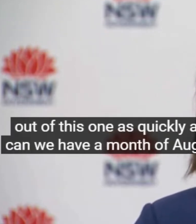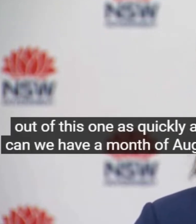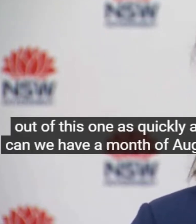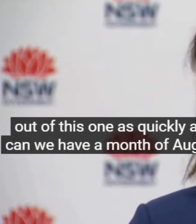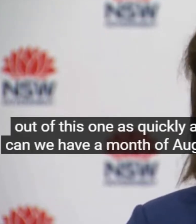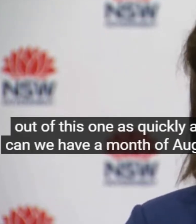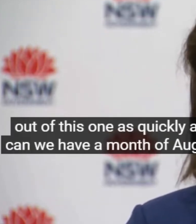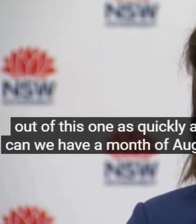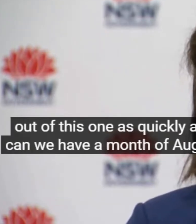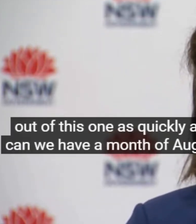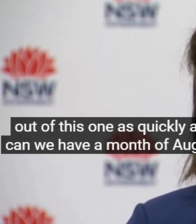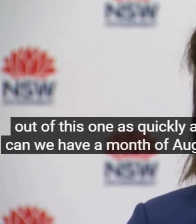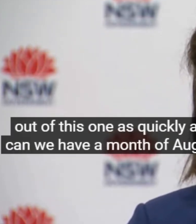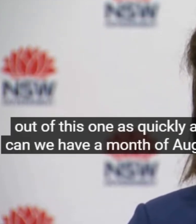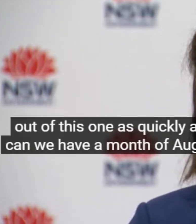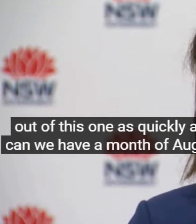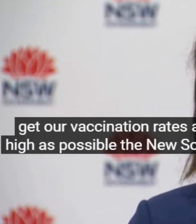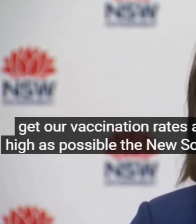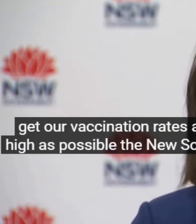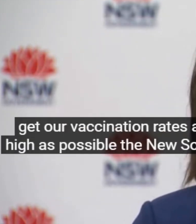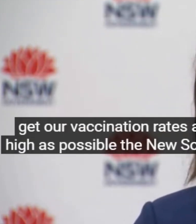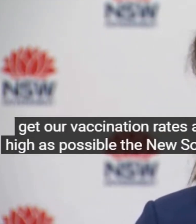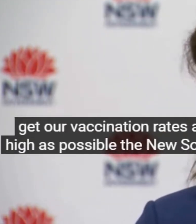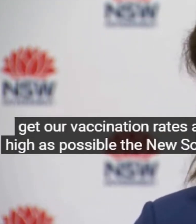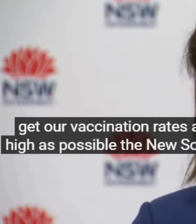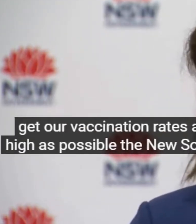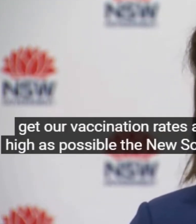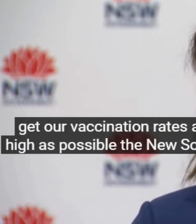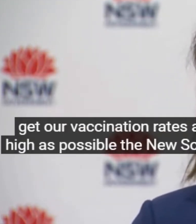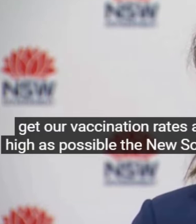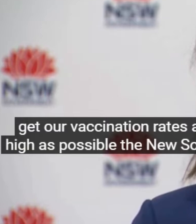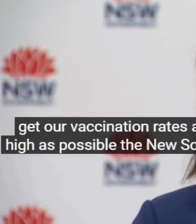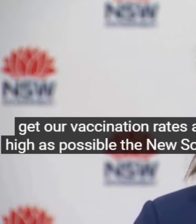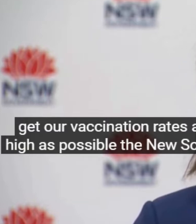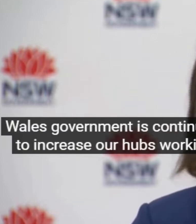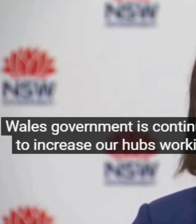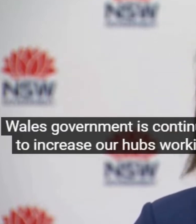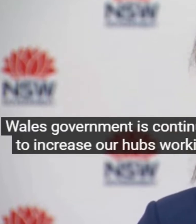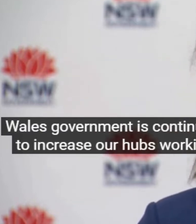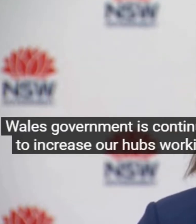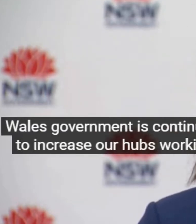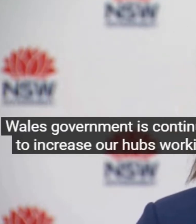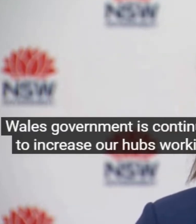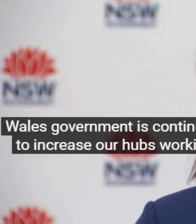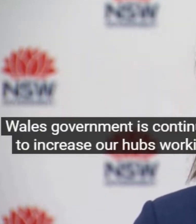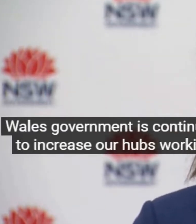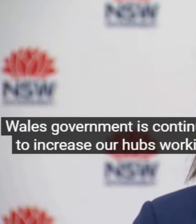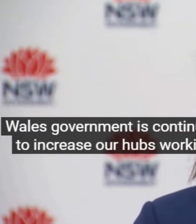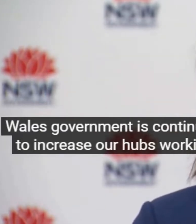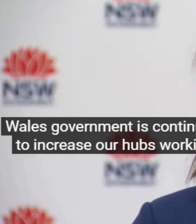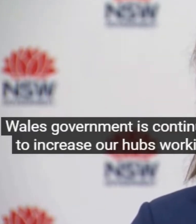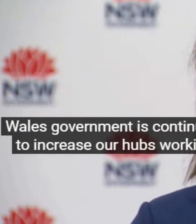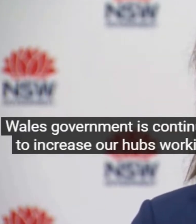month where we break records in the vaccination. And again, I was so pleased to hear that in the last 24 hours, 82,000 people in New South Wales